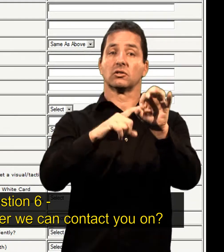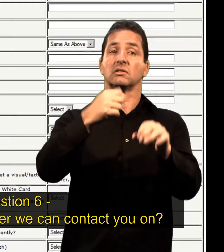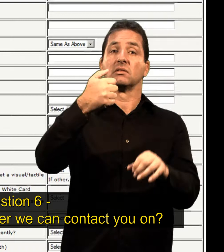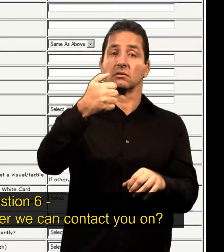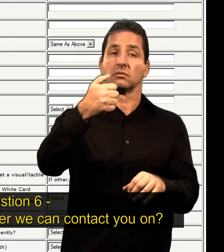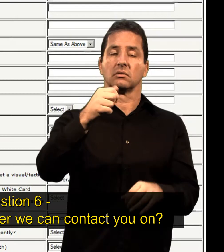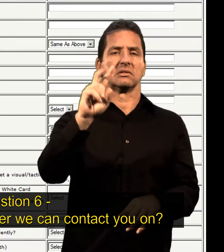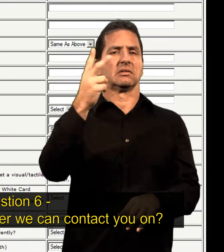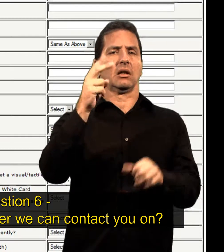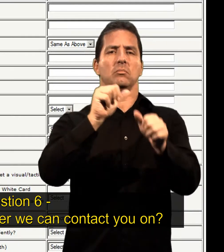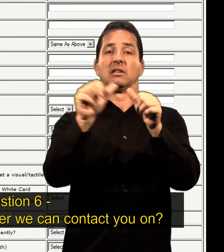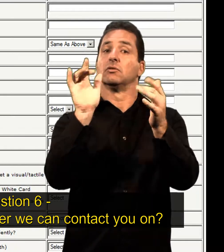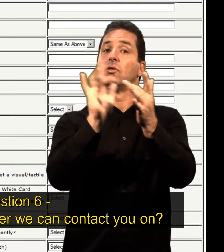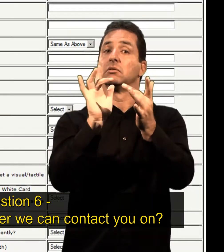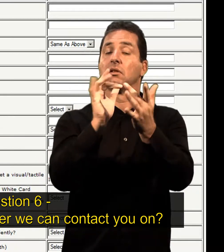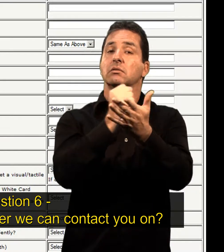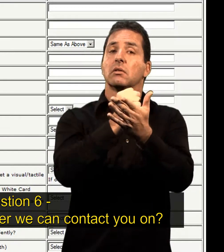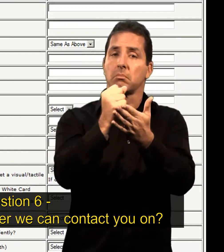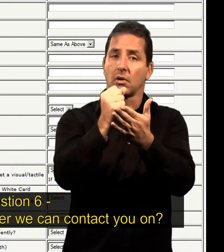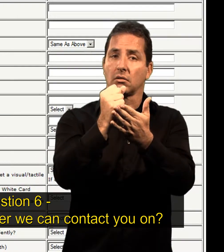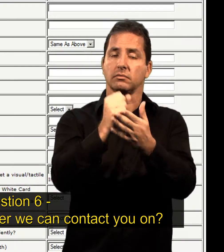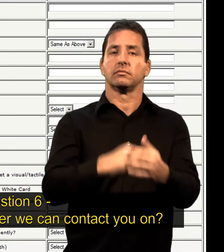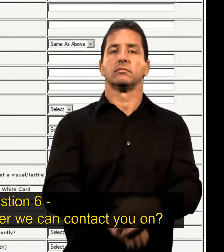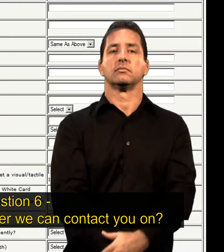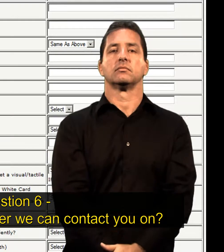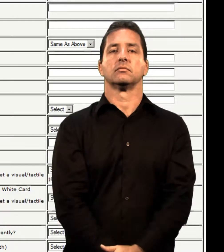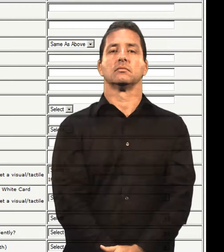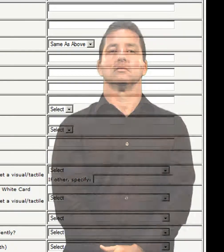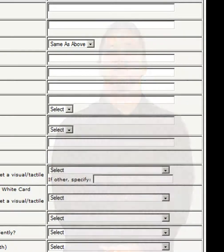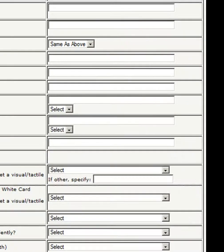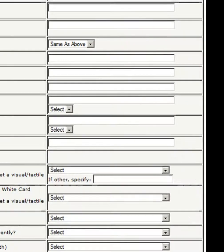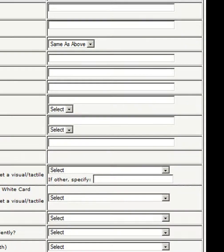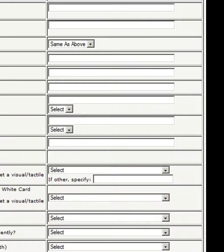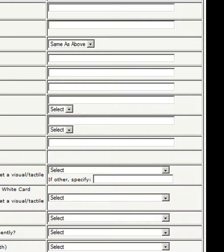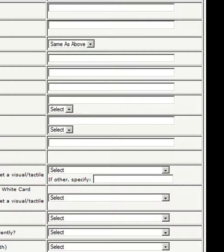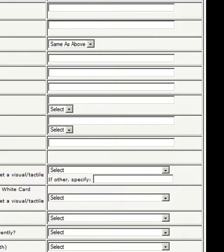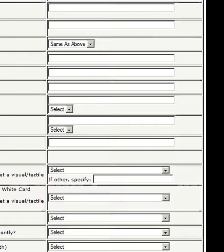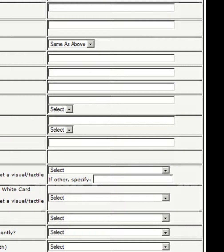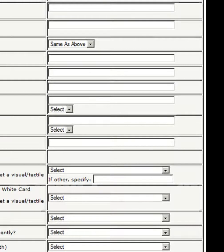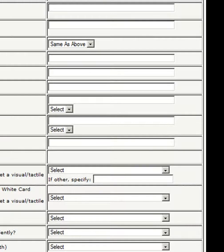Question 6. What is another number we can contact you on?